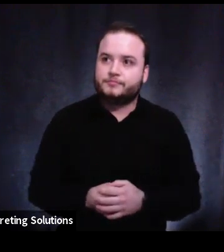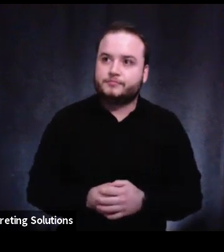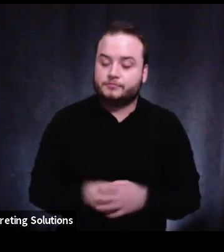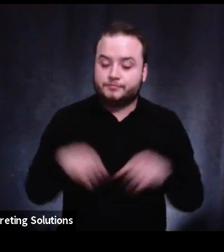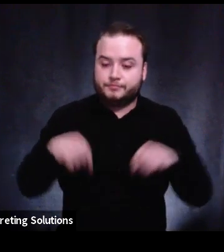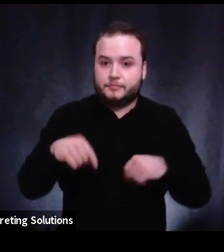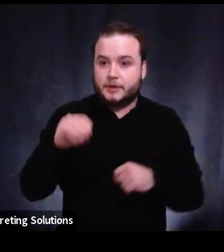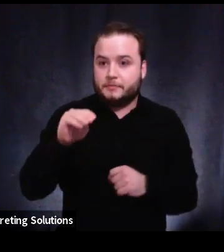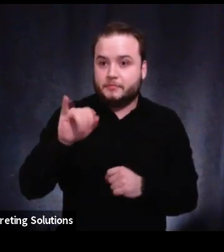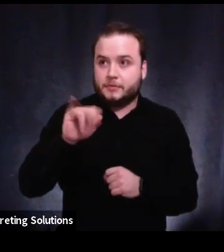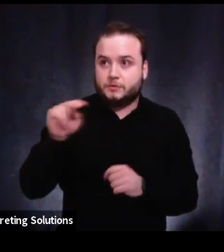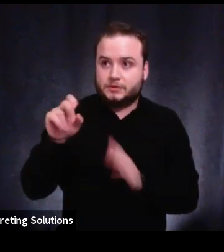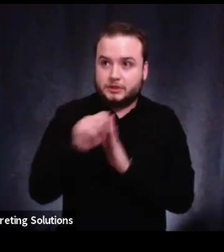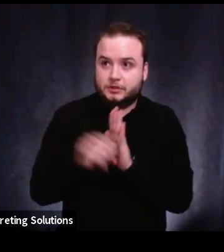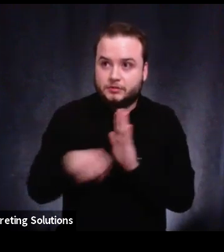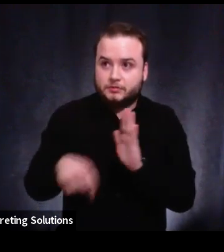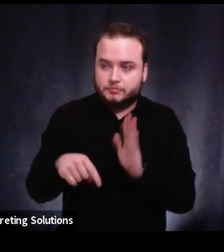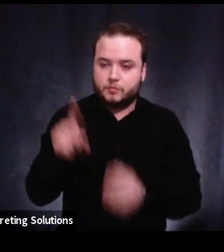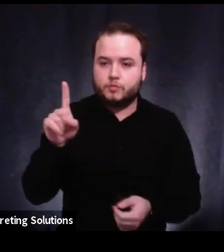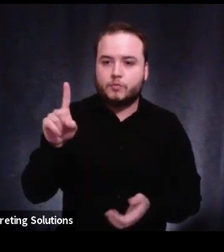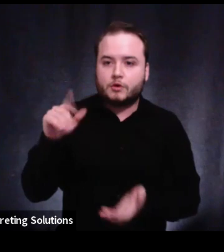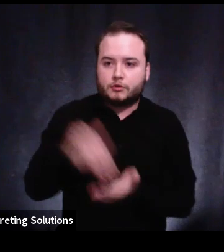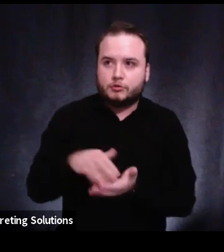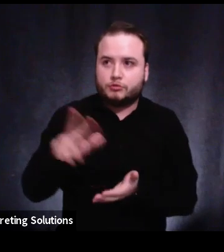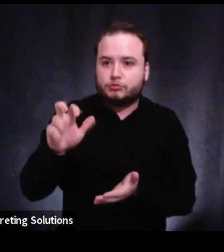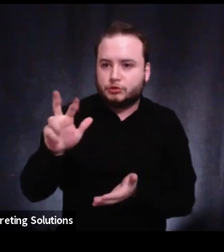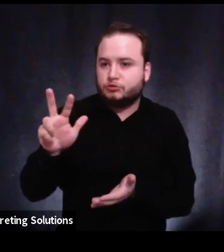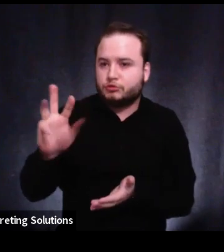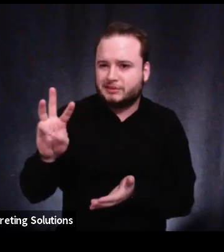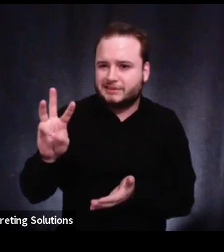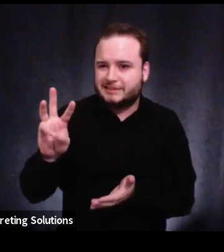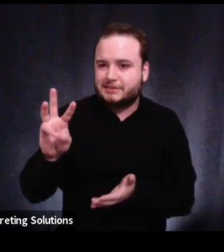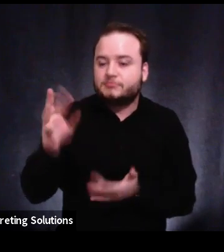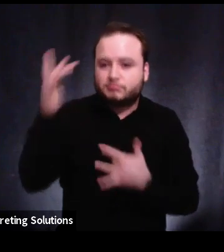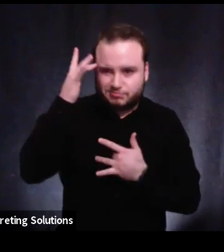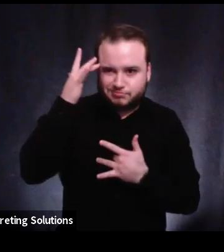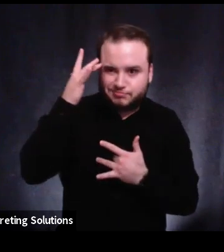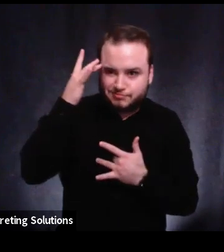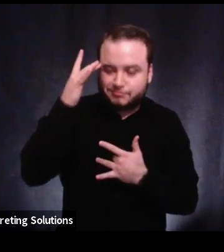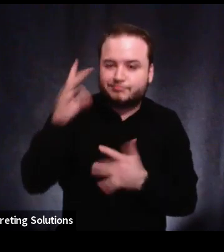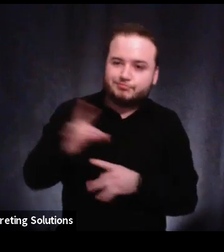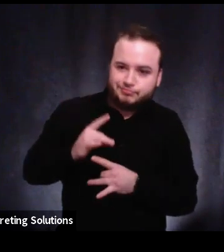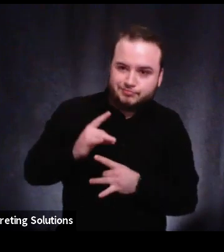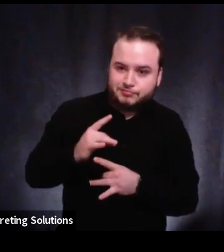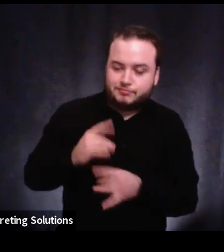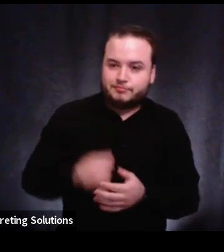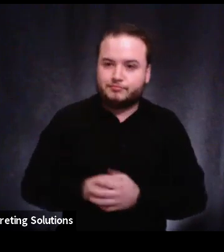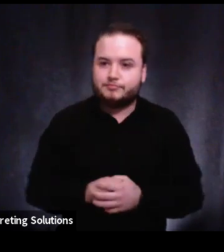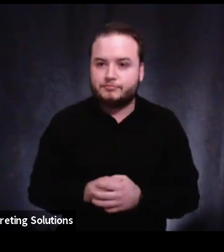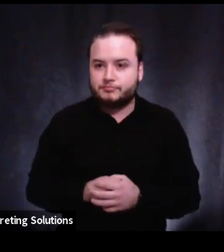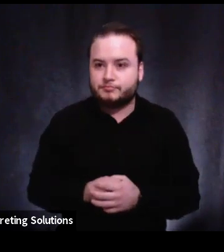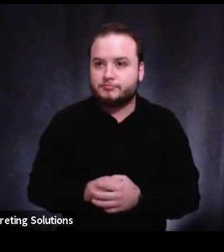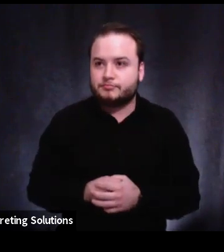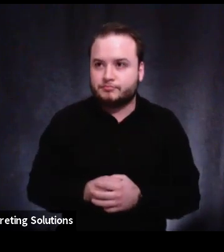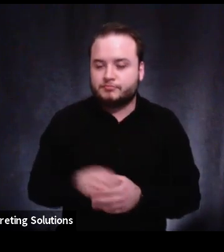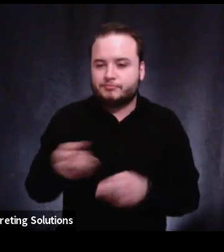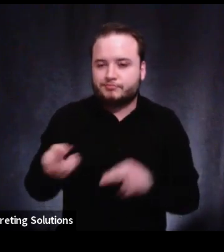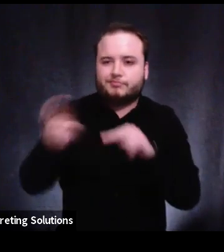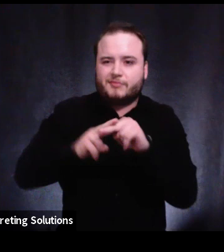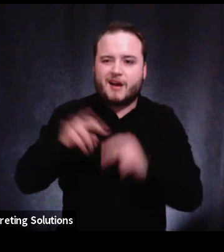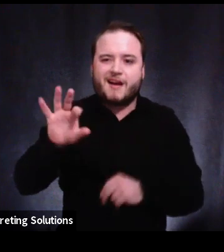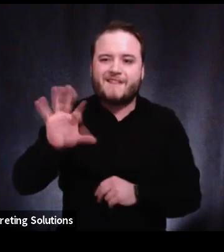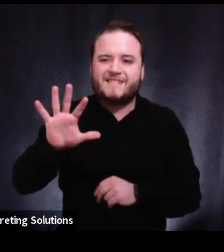1,336 confirmed cases in our state, which is up 94 from yesterday's total. But again, the rate